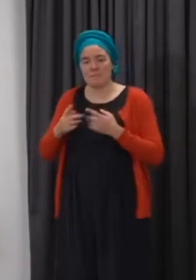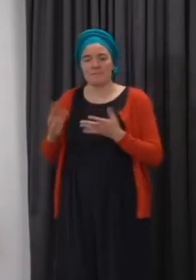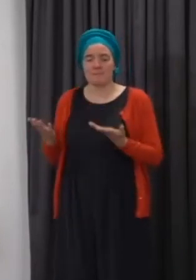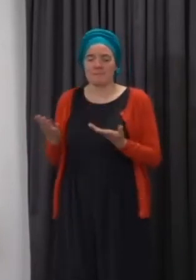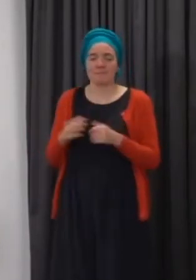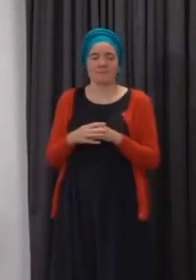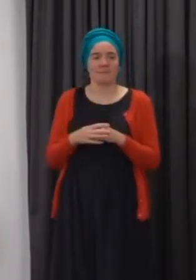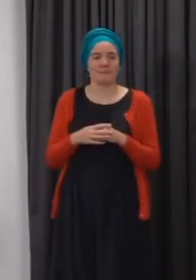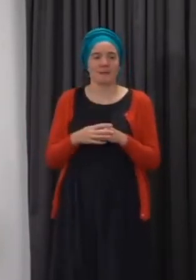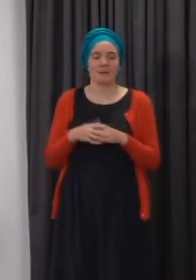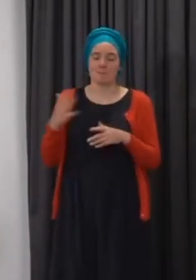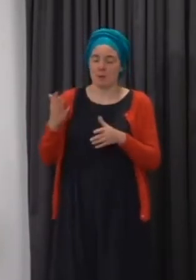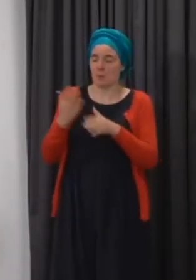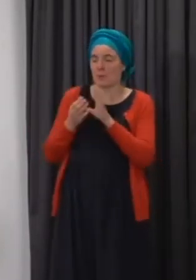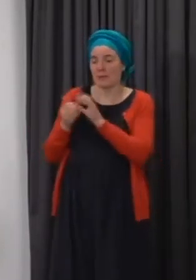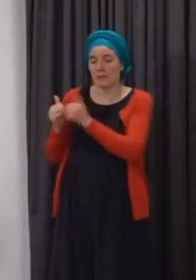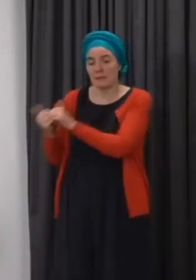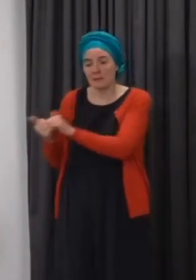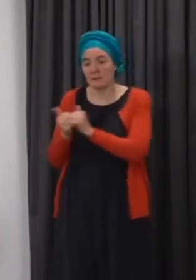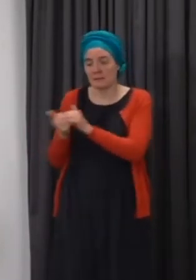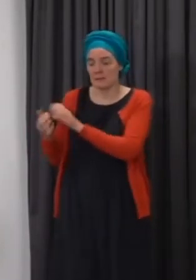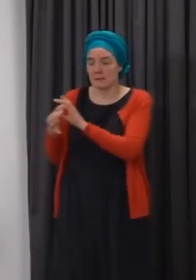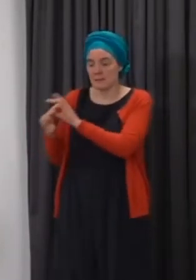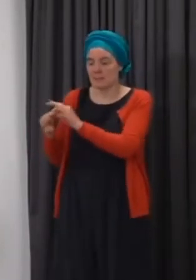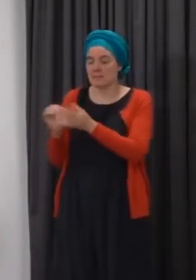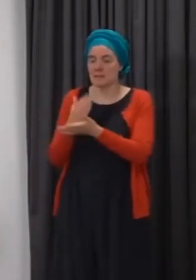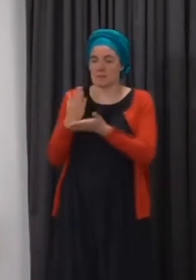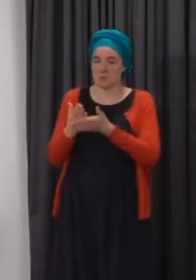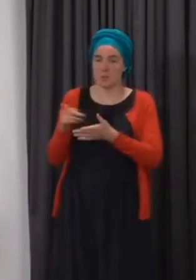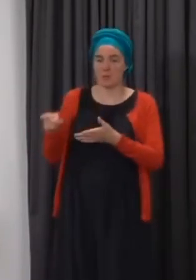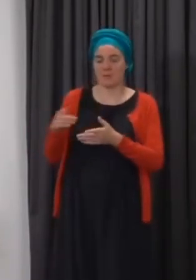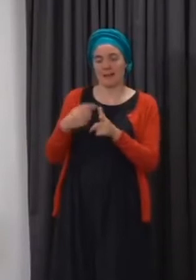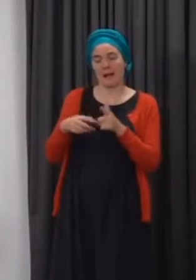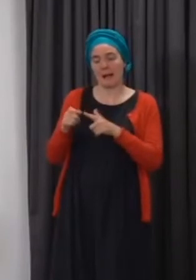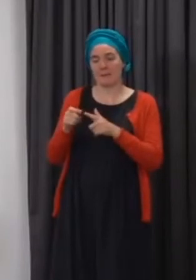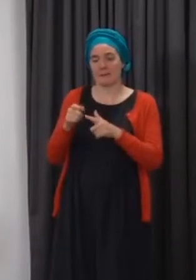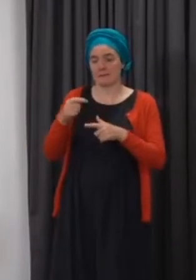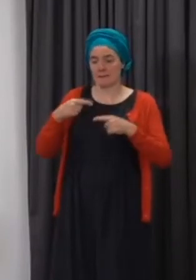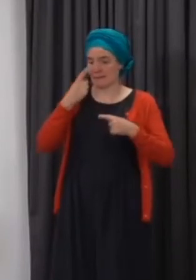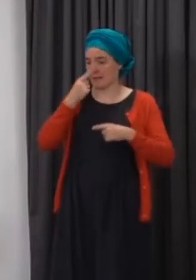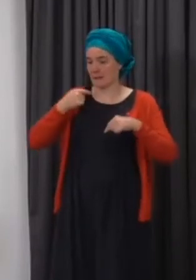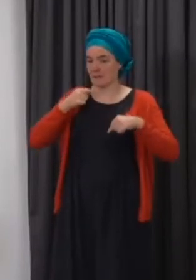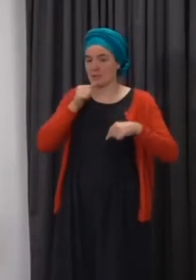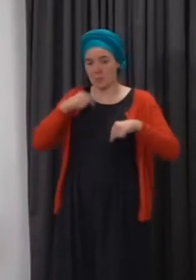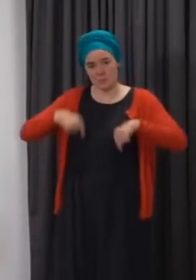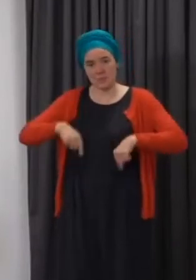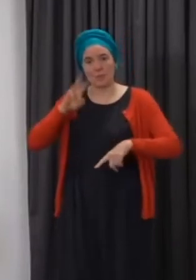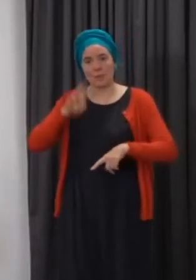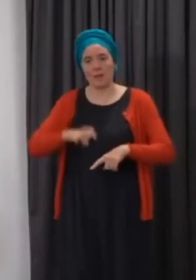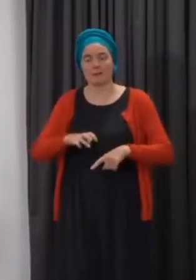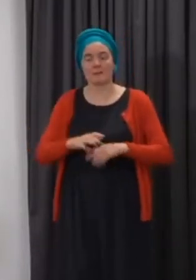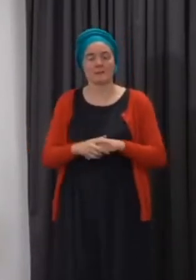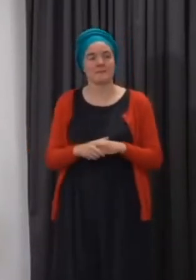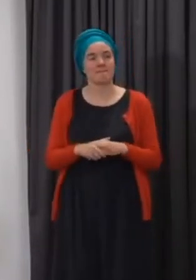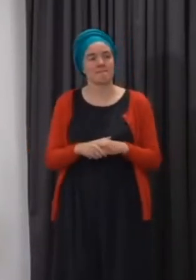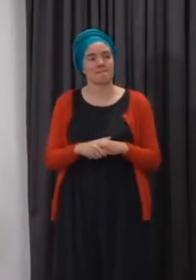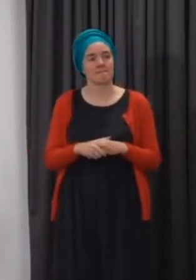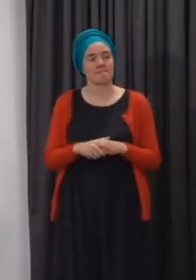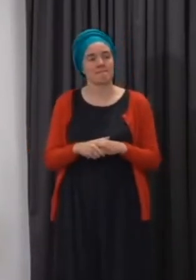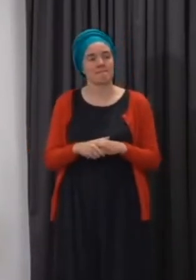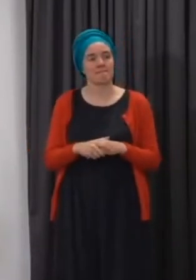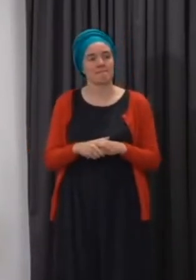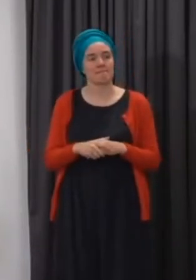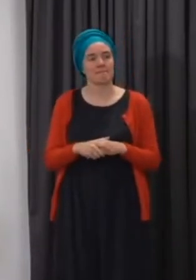very closely with them to make sure that we have access to the app and make sure that it is suitable for us in Wales as well. Thank you, Rupert. Okay, I'm just